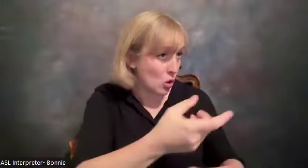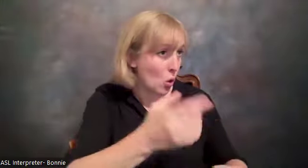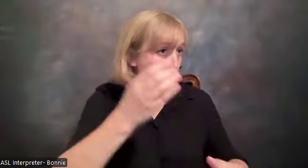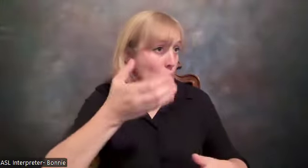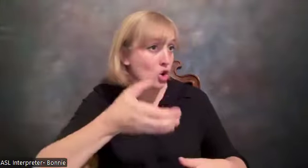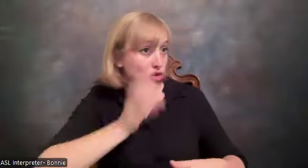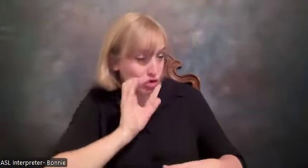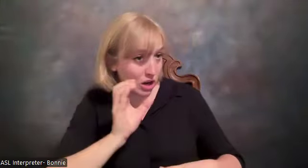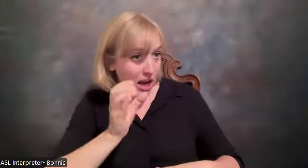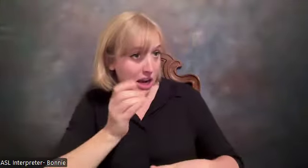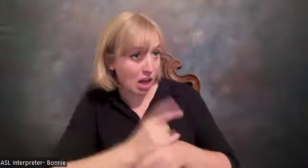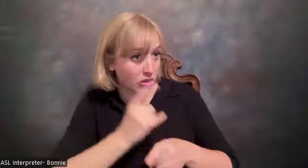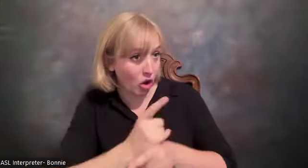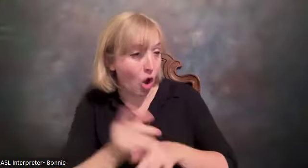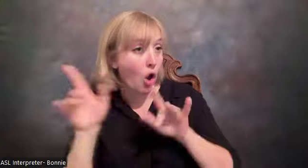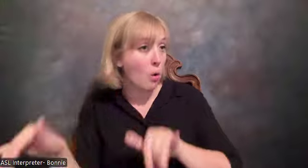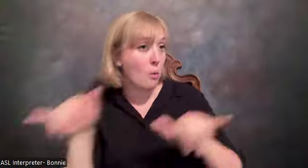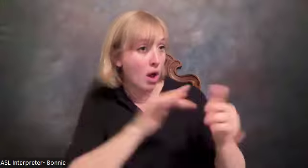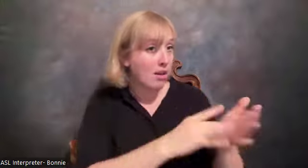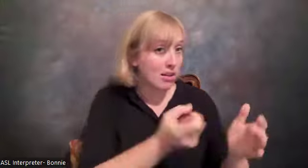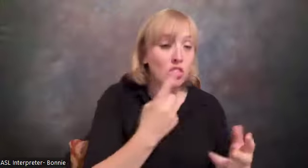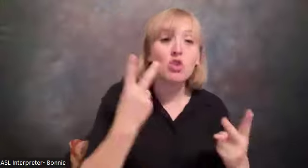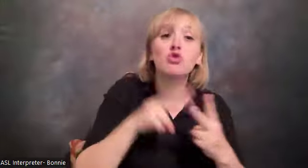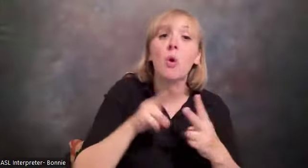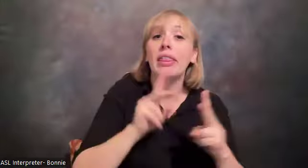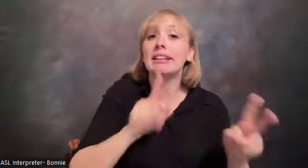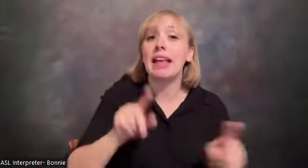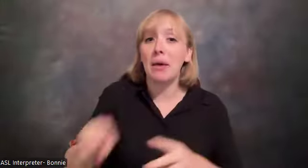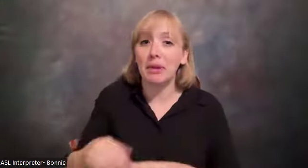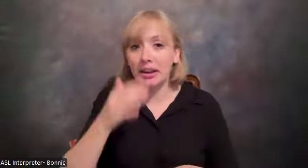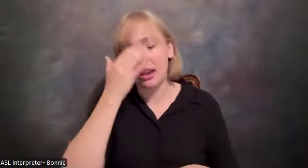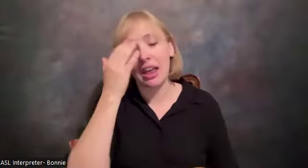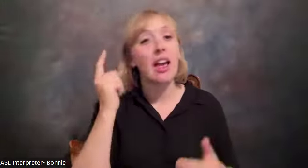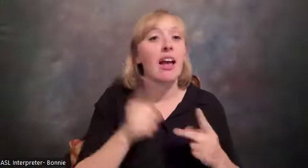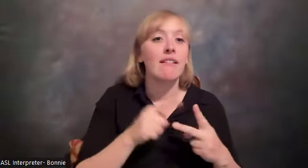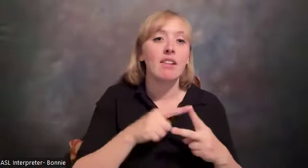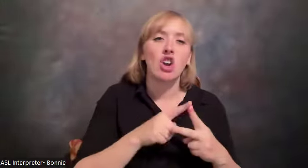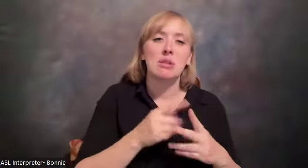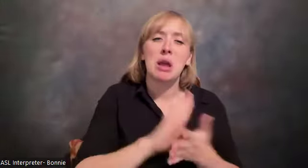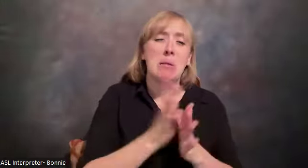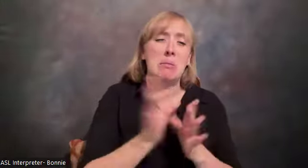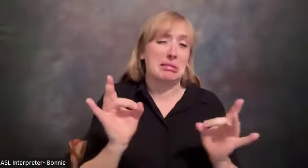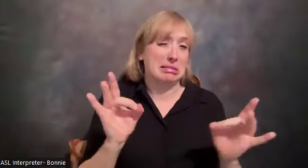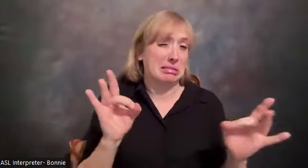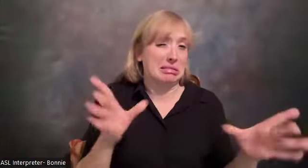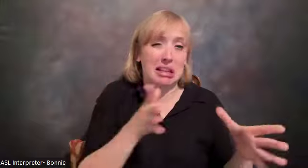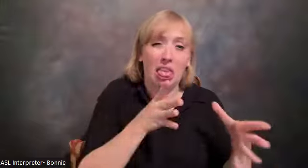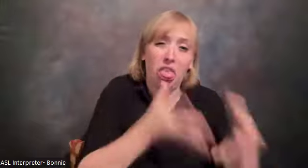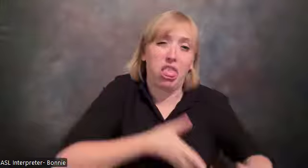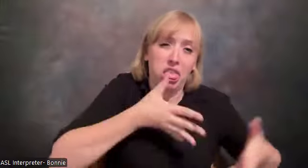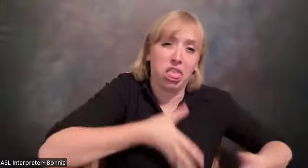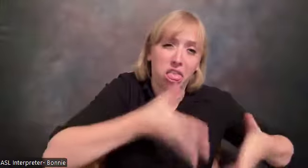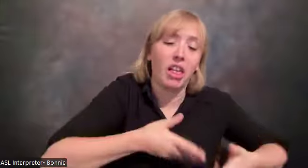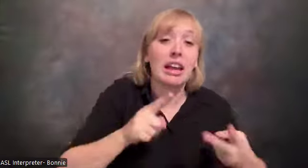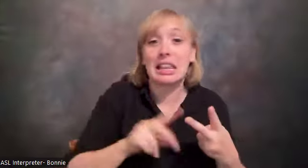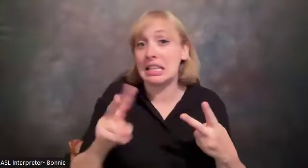this antabuse, you will get one of 2 reactions. One reaction is you will get violently ill. The other reaction, son,